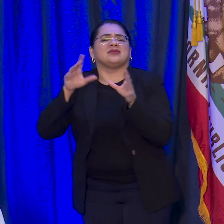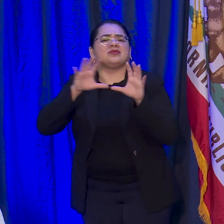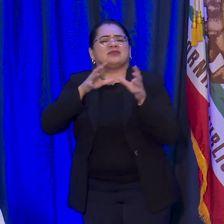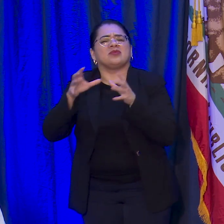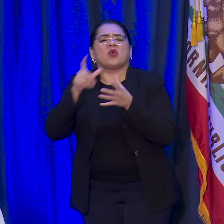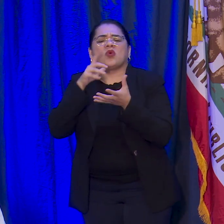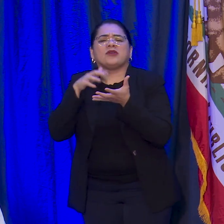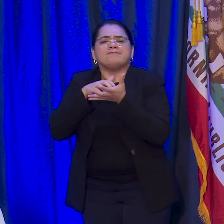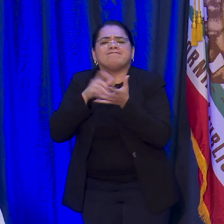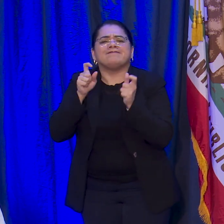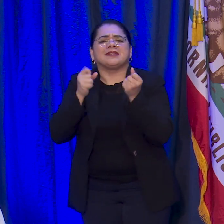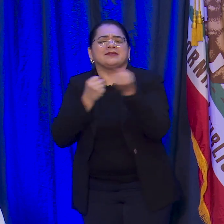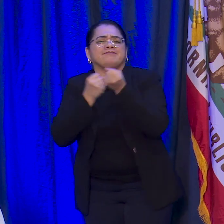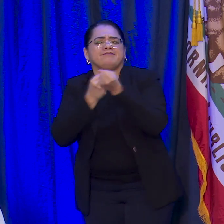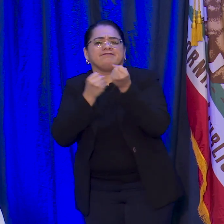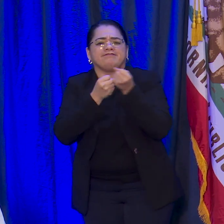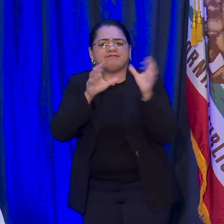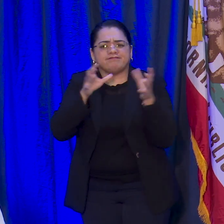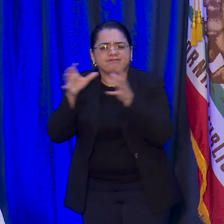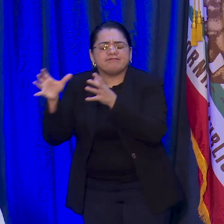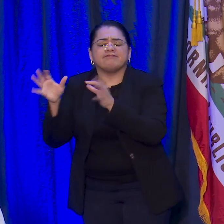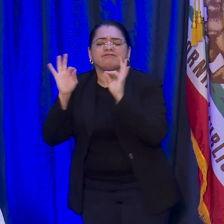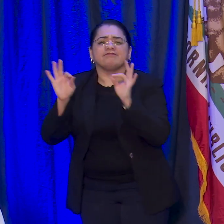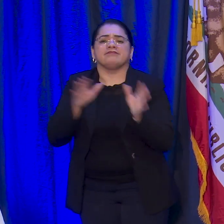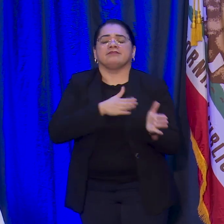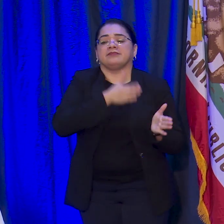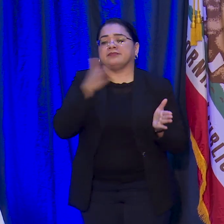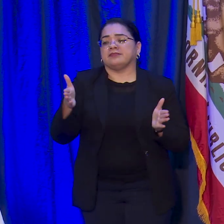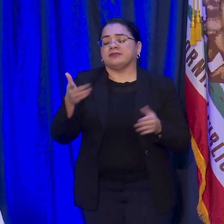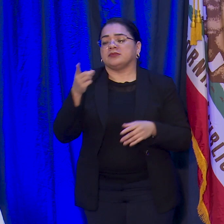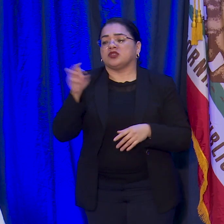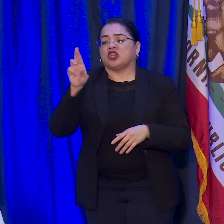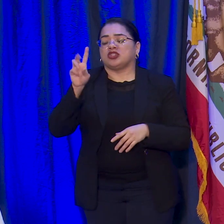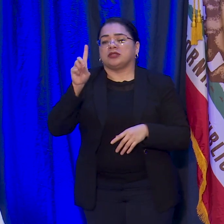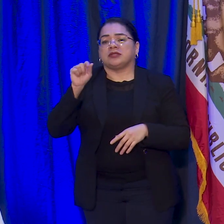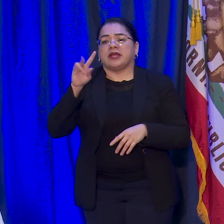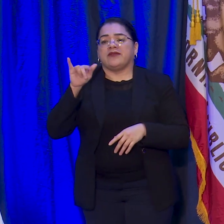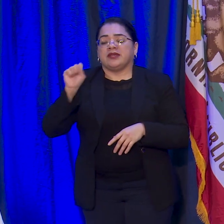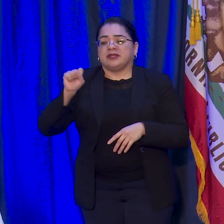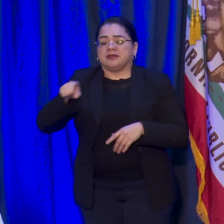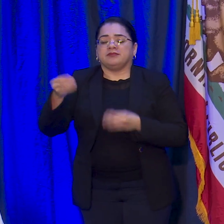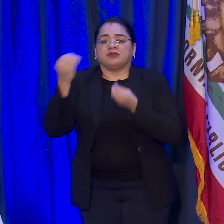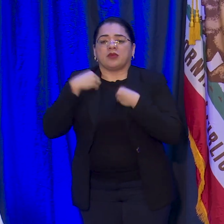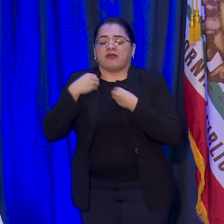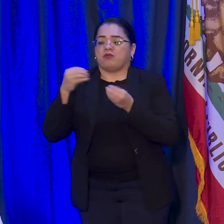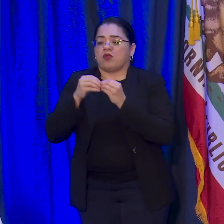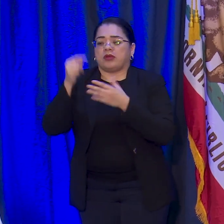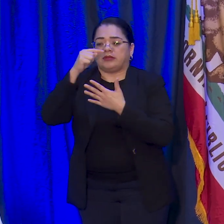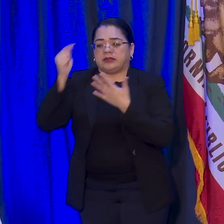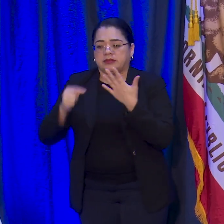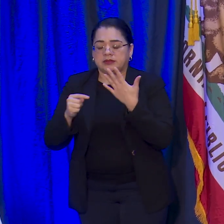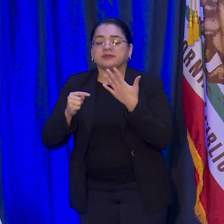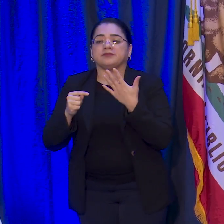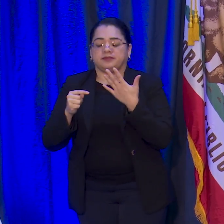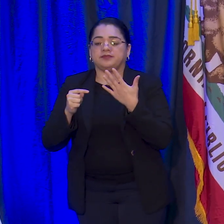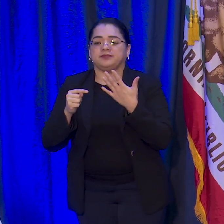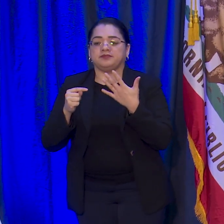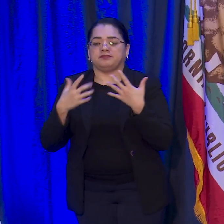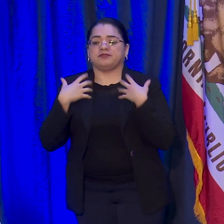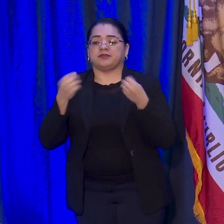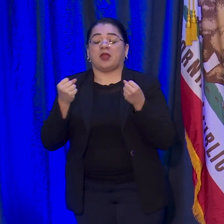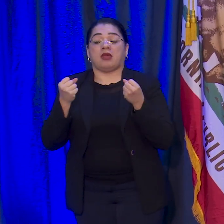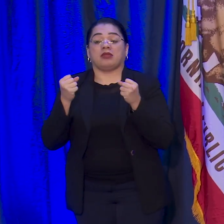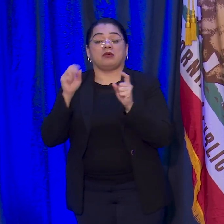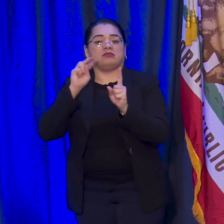you for that. I want to turn this over to Dr. Davis, who is going to give us more details on where we are from a health perspective as it